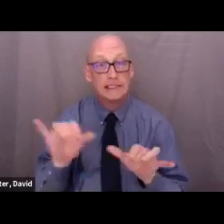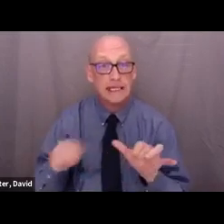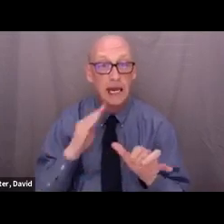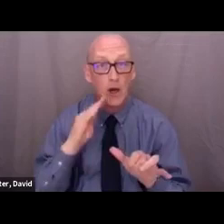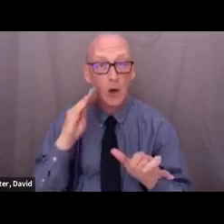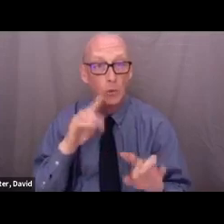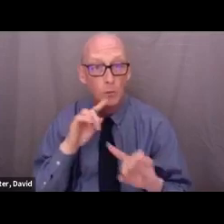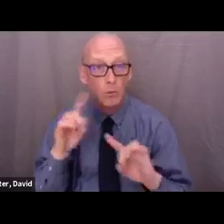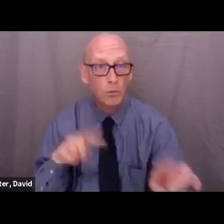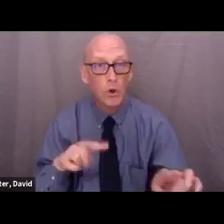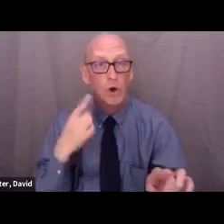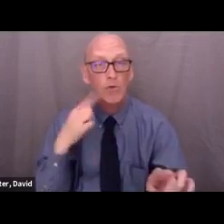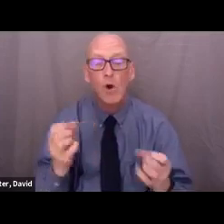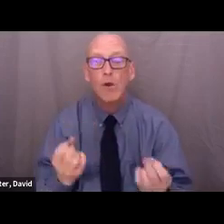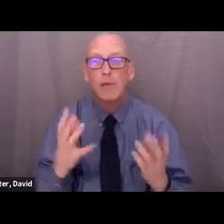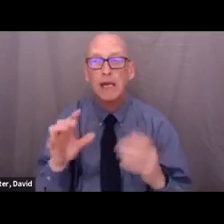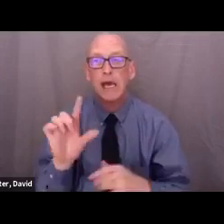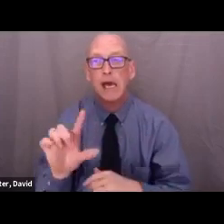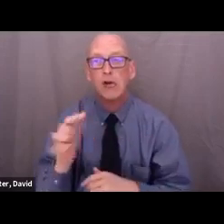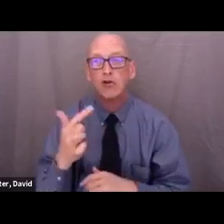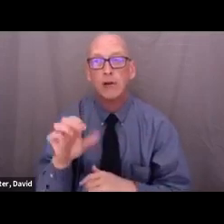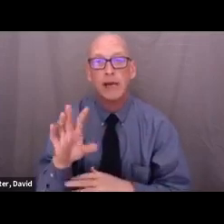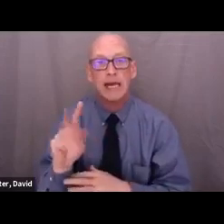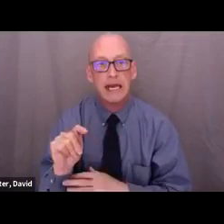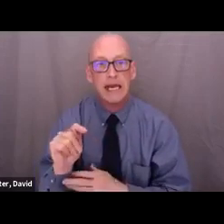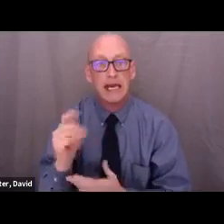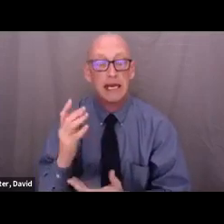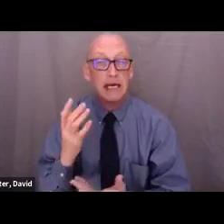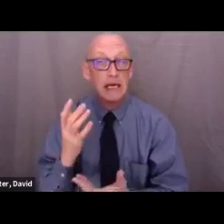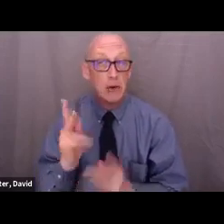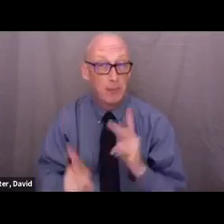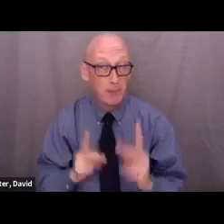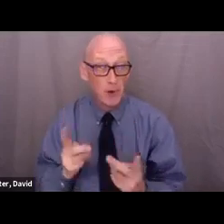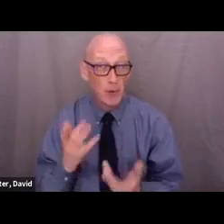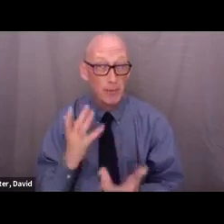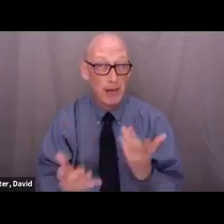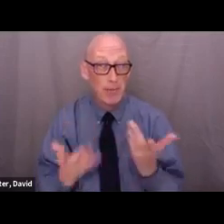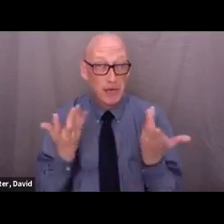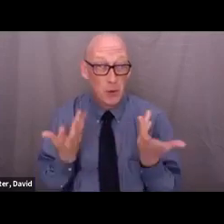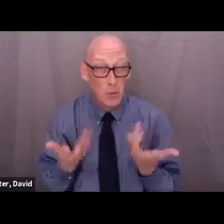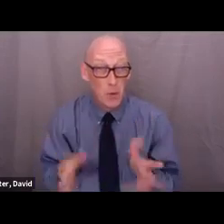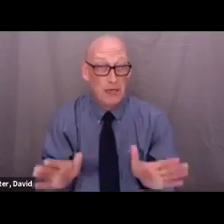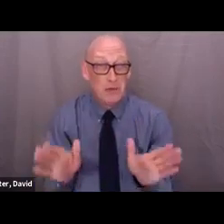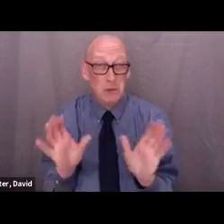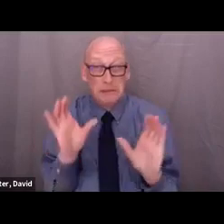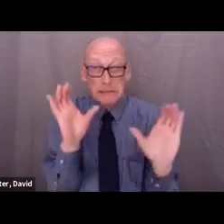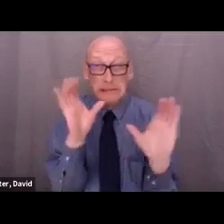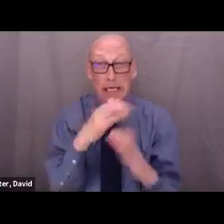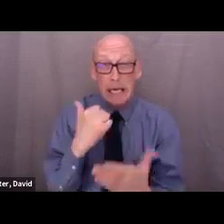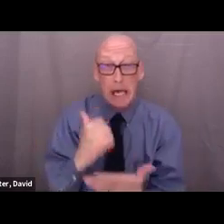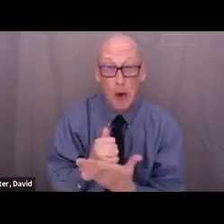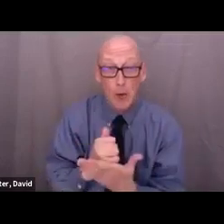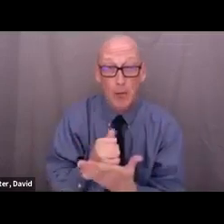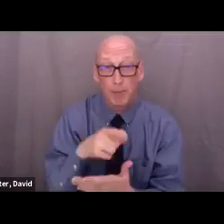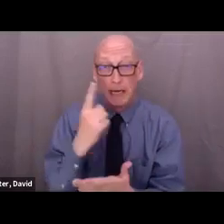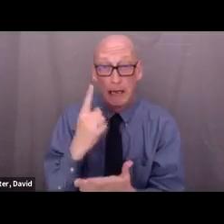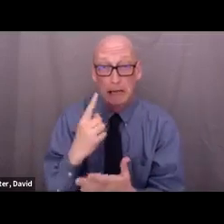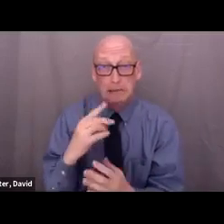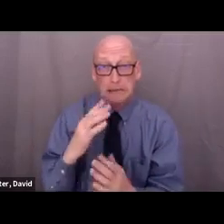people, they might be hesitant to seek that help for fear of discrimination because they've lived most of their